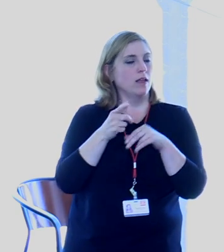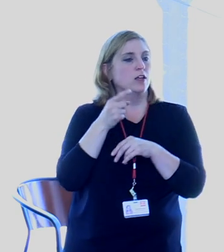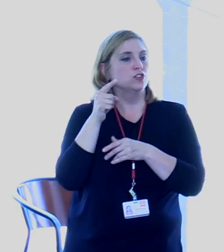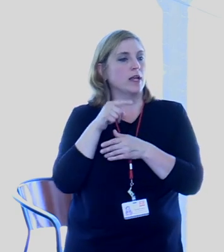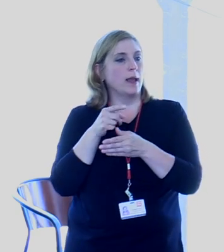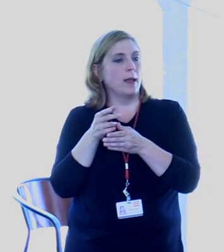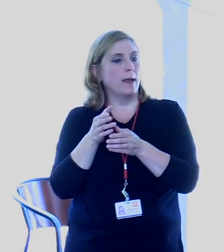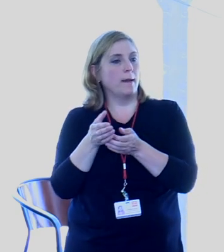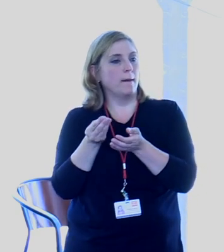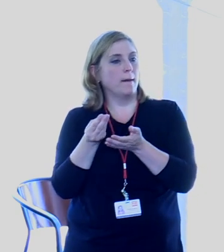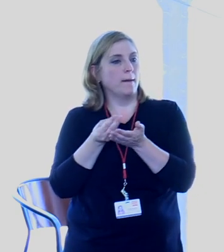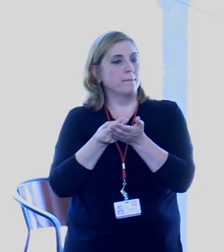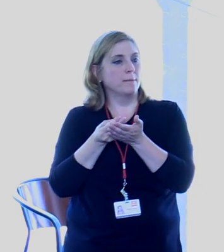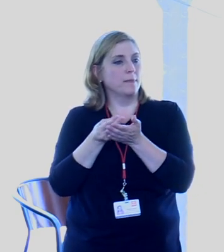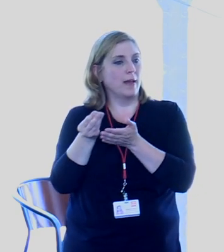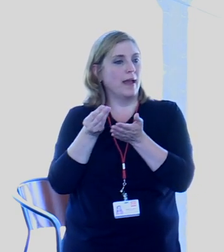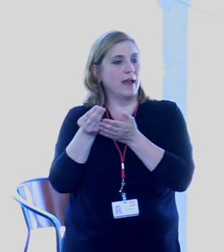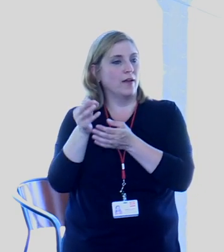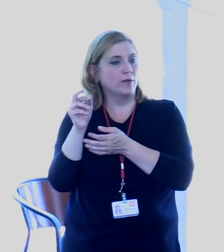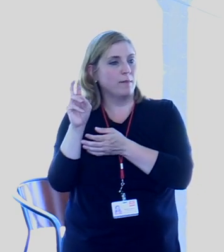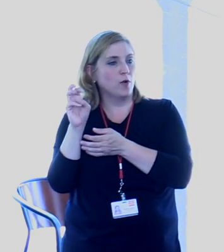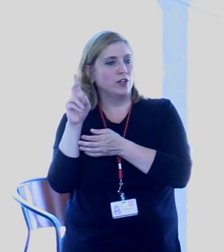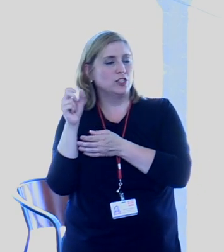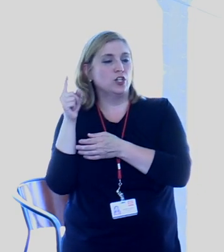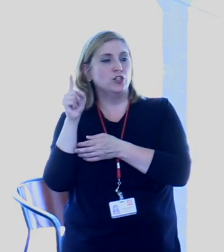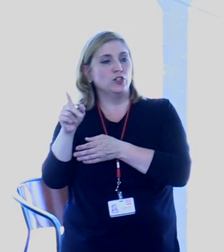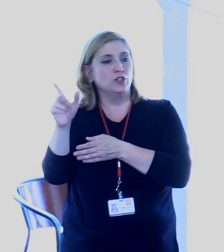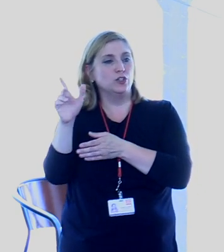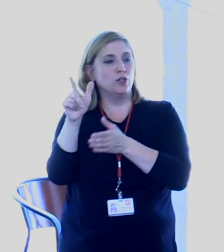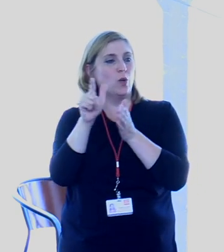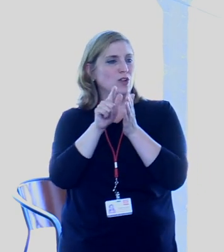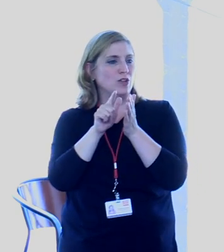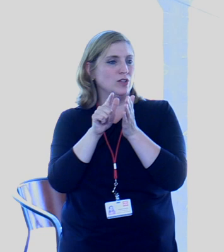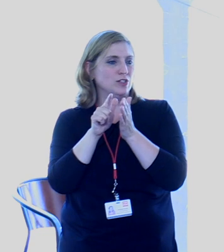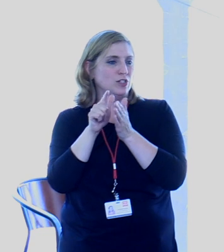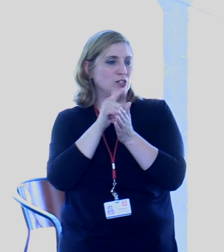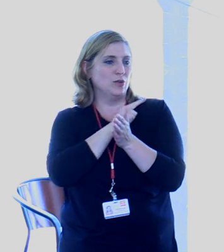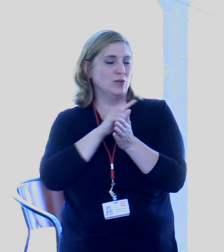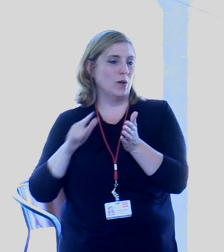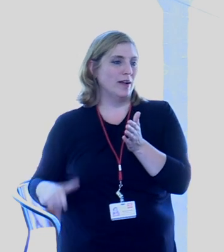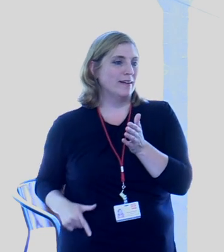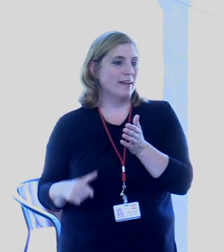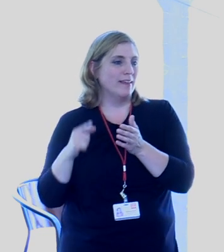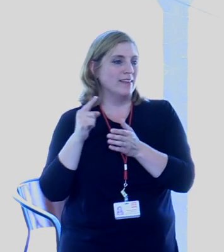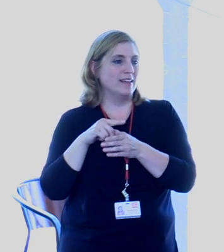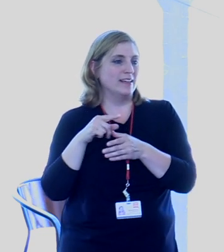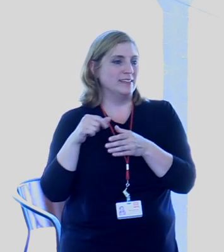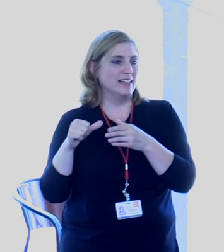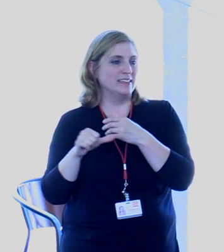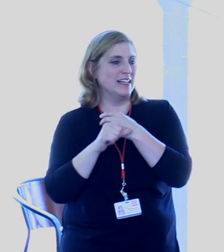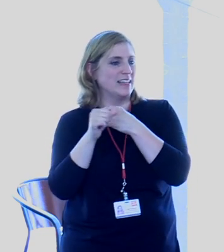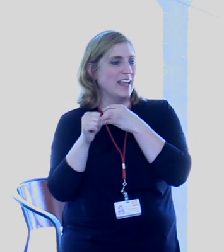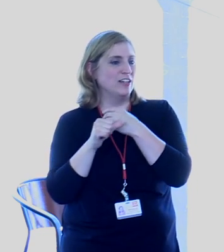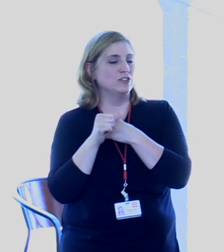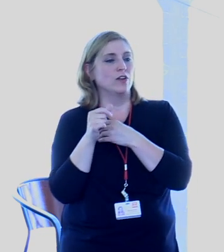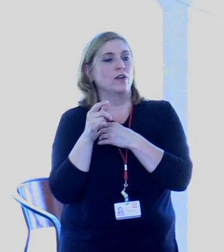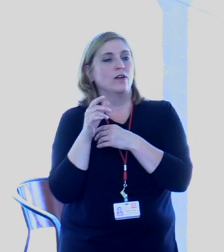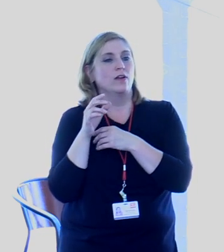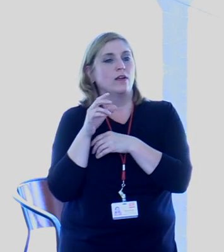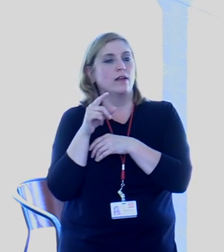buyer's remorse and then backed up and said, "You, Lord." Okay? This is the danger, and this is the danger, in